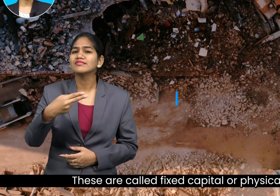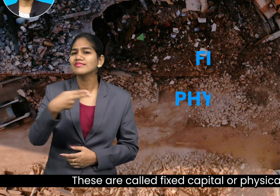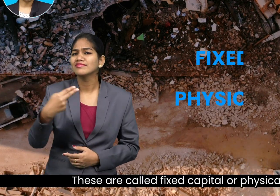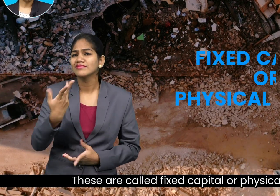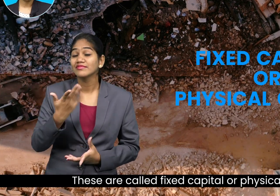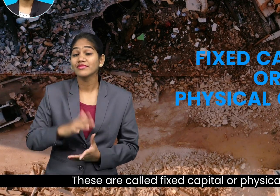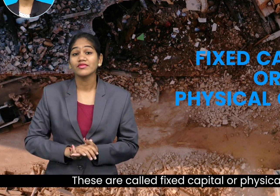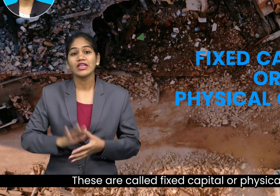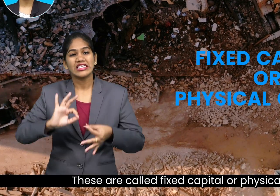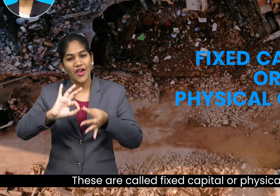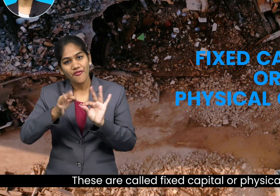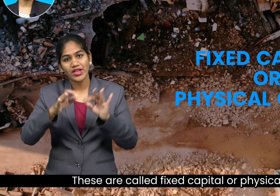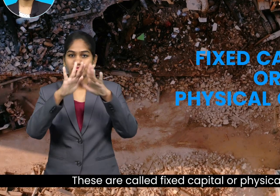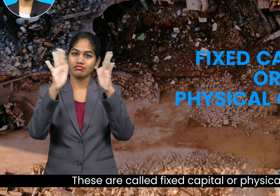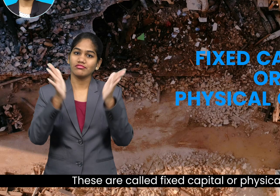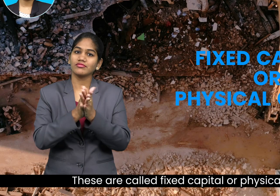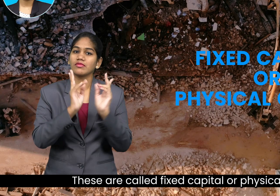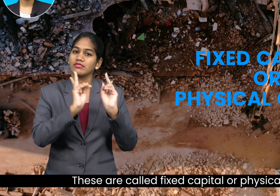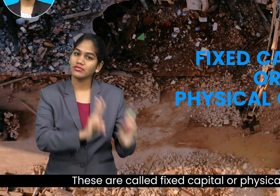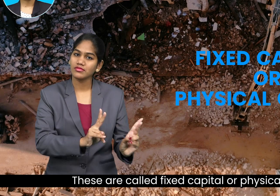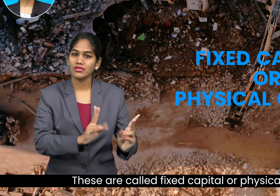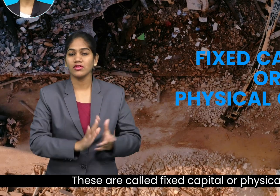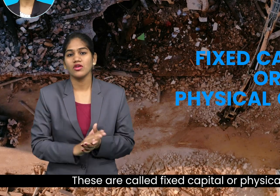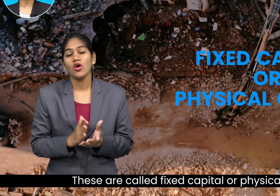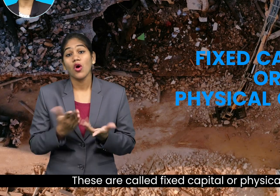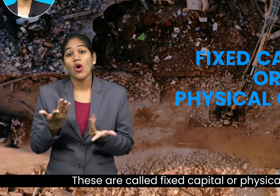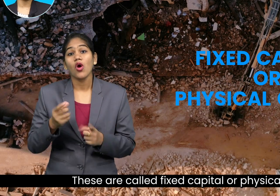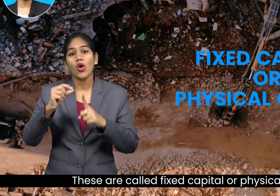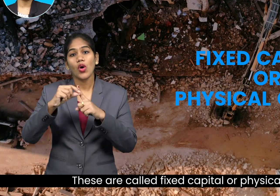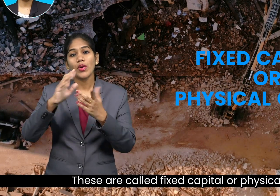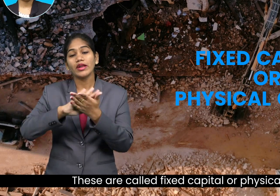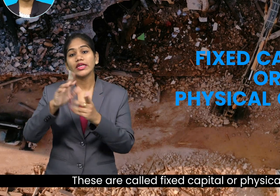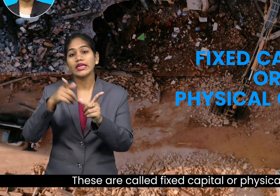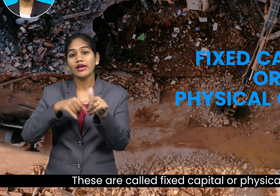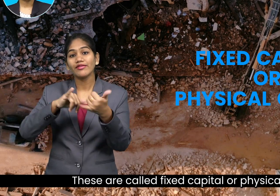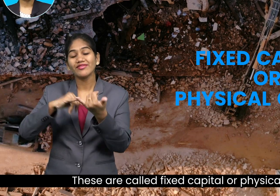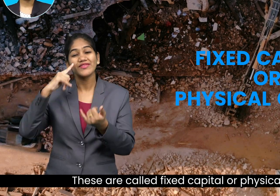These are called fixed capital or physical capital.